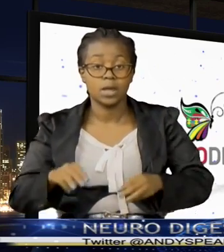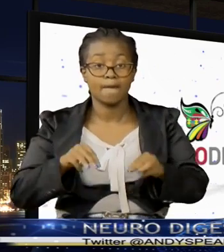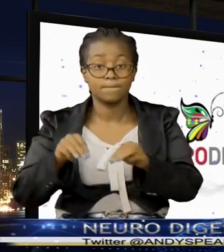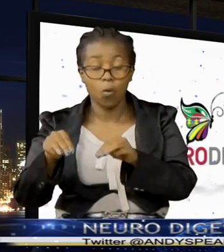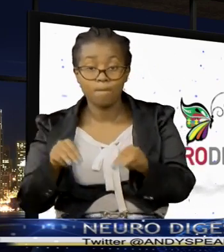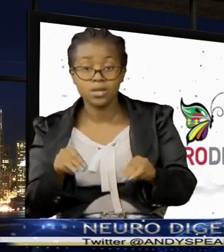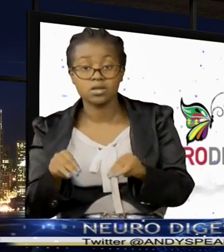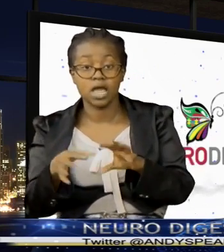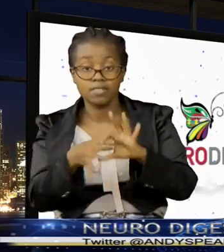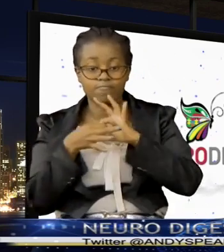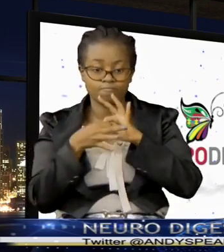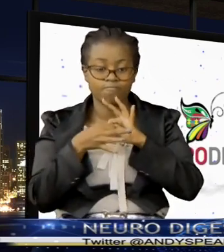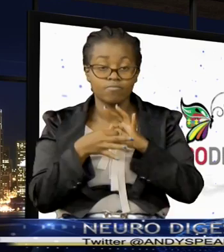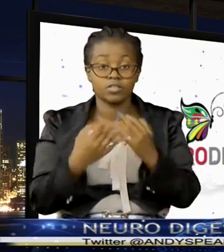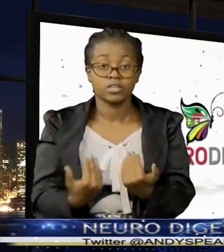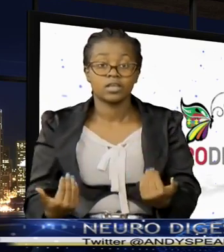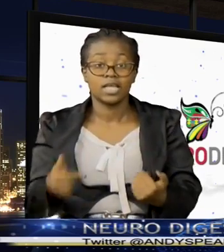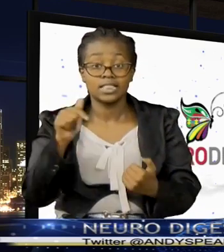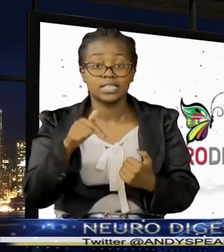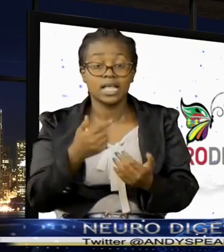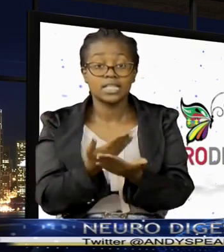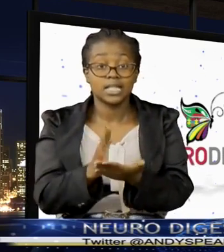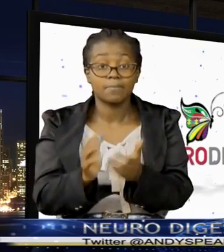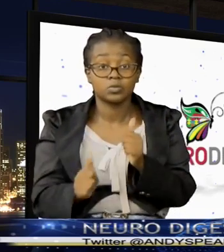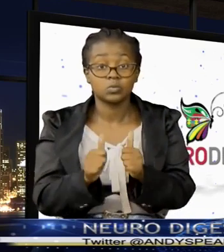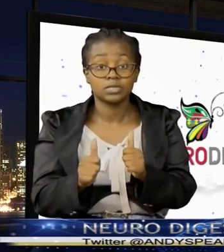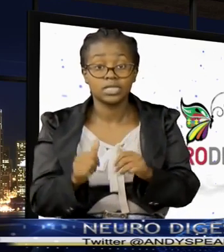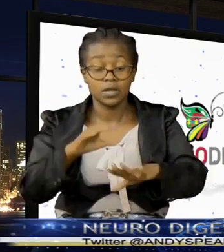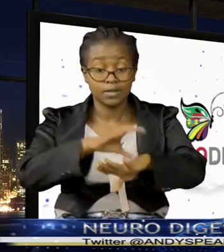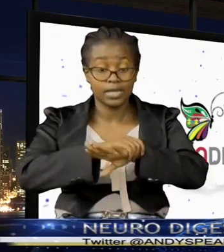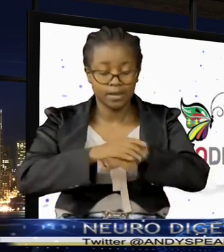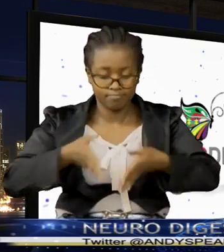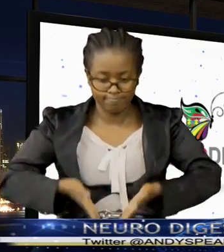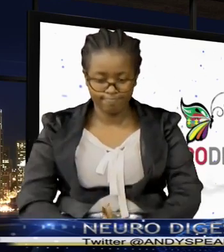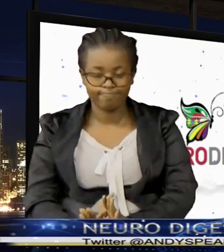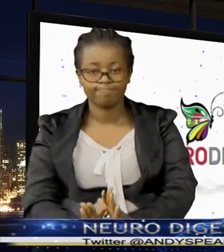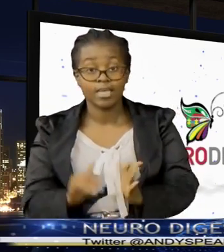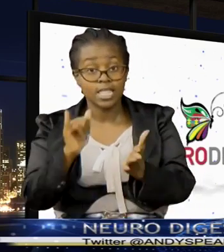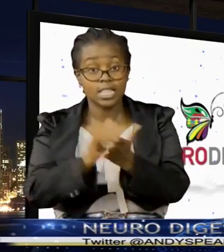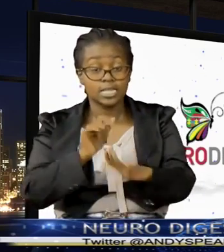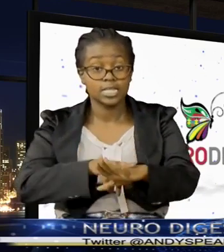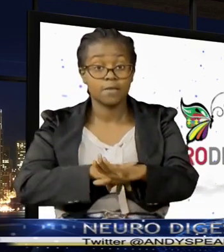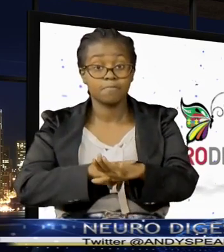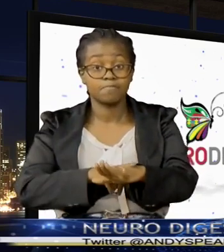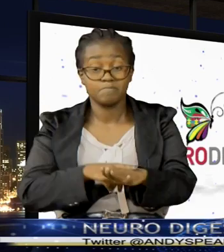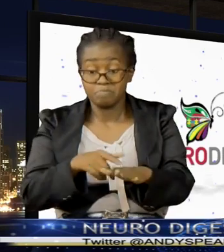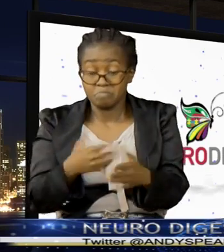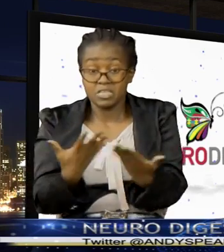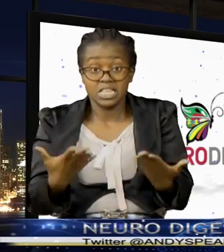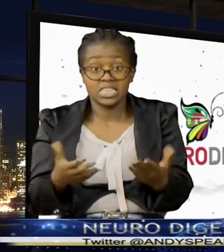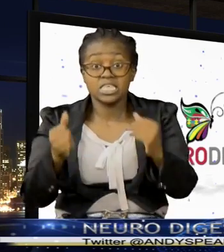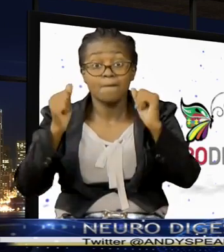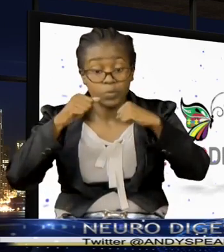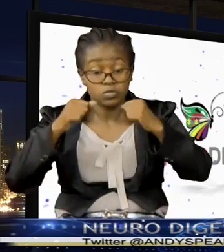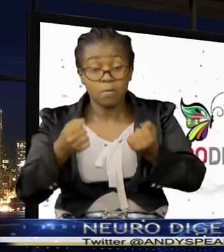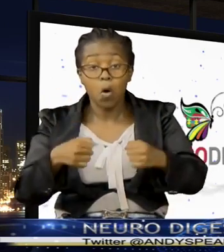body coordination of a child. So this is something that once a child gets born, during that time, anything can happen. And